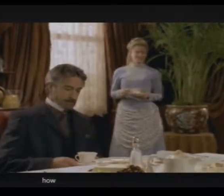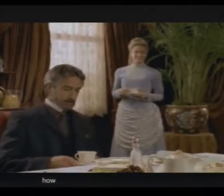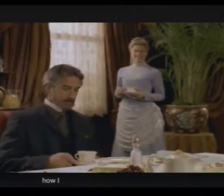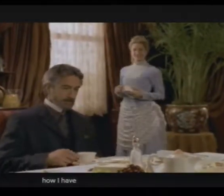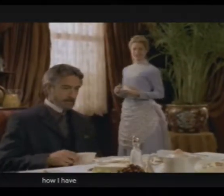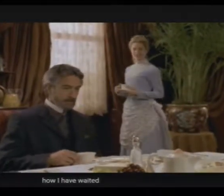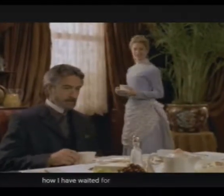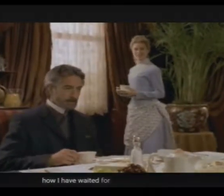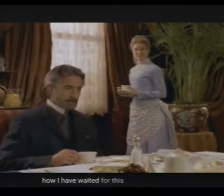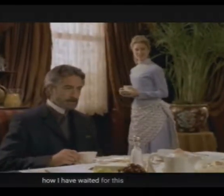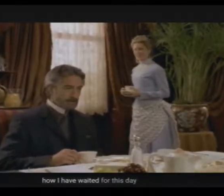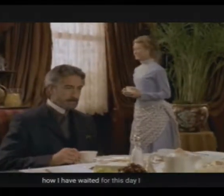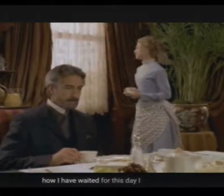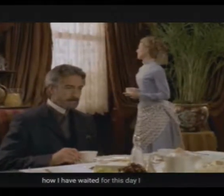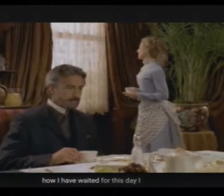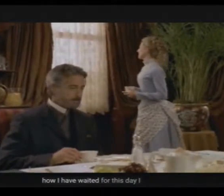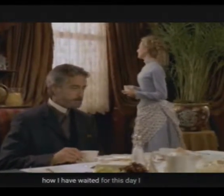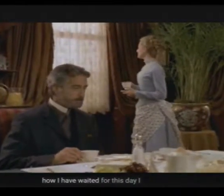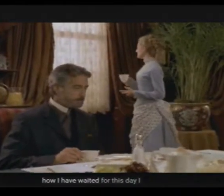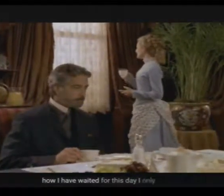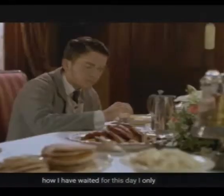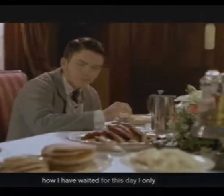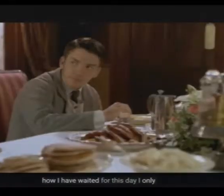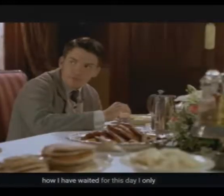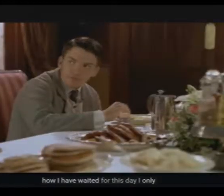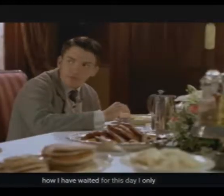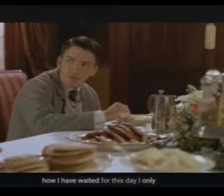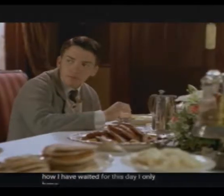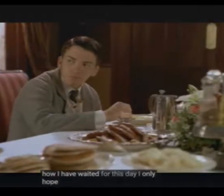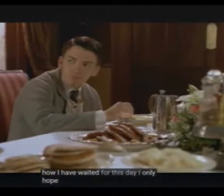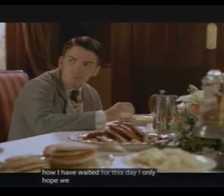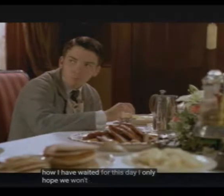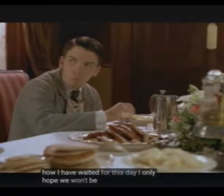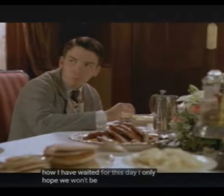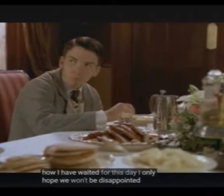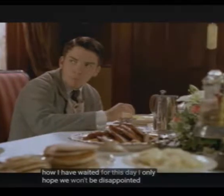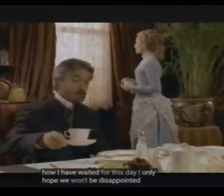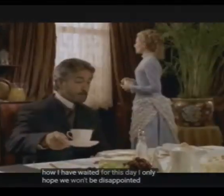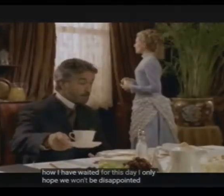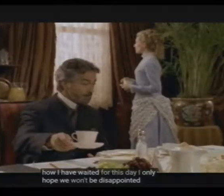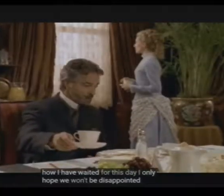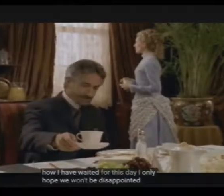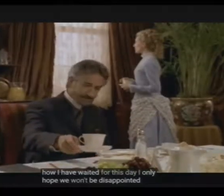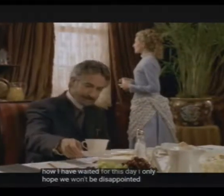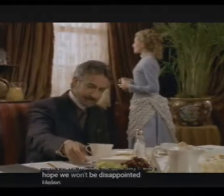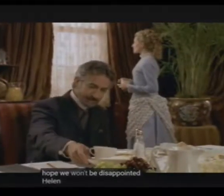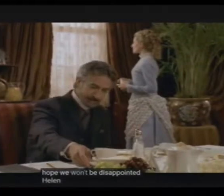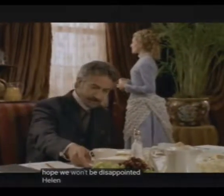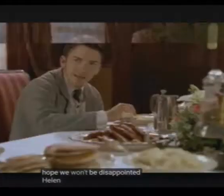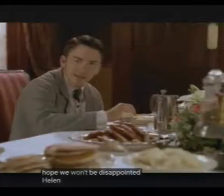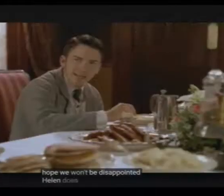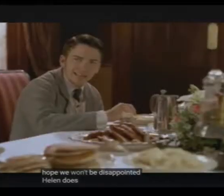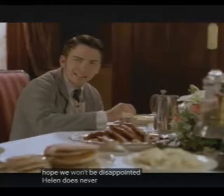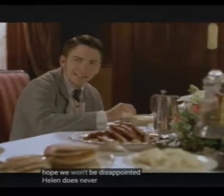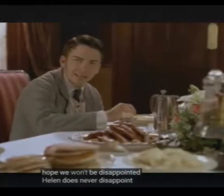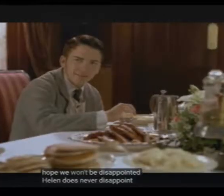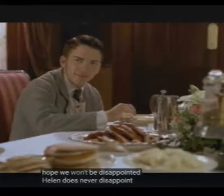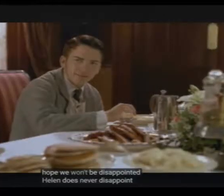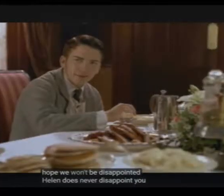How I have waited for this day. I only hope we won't be disappointed. Helen doesn't ever disappoint you,